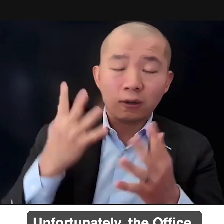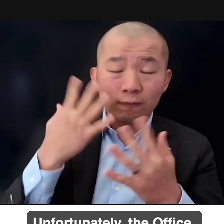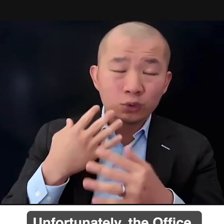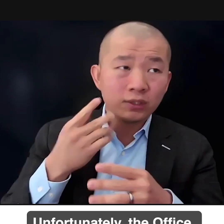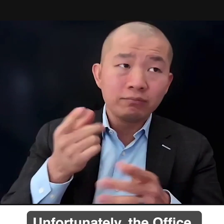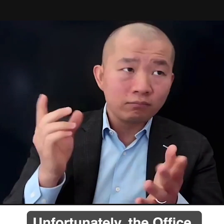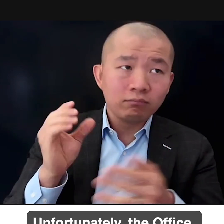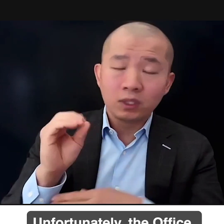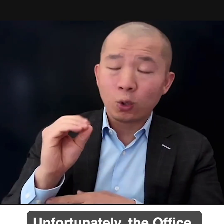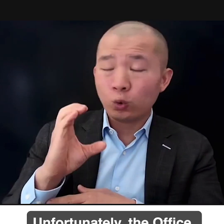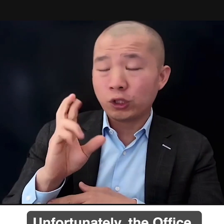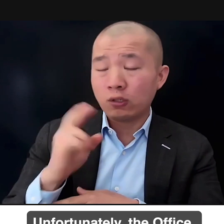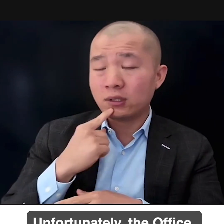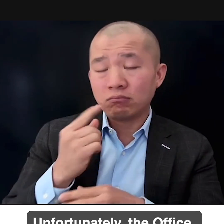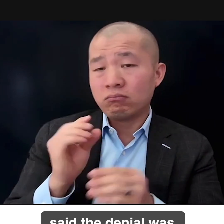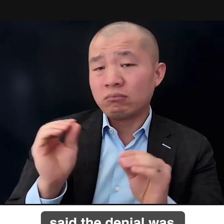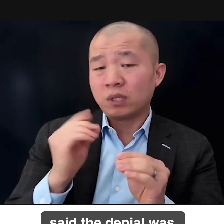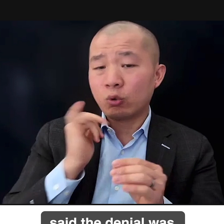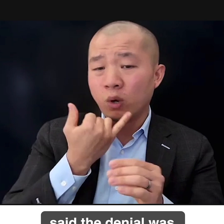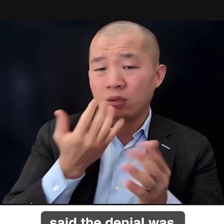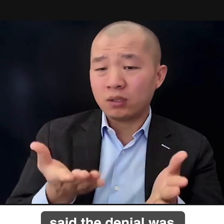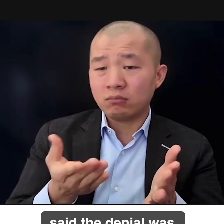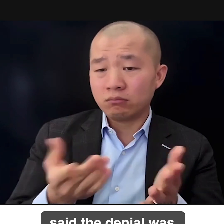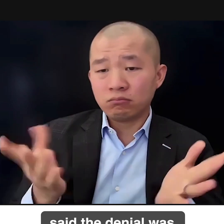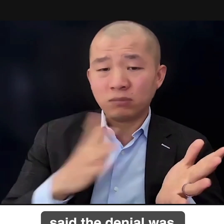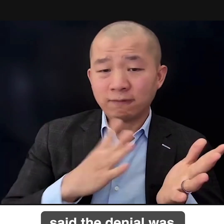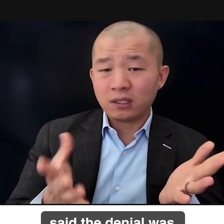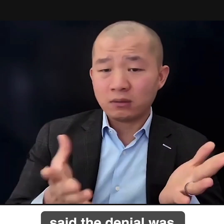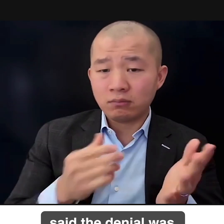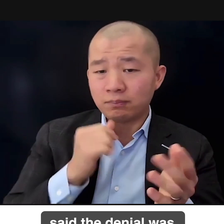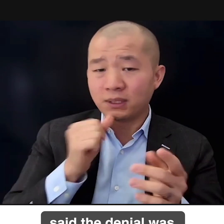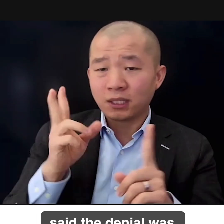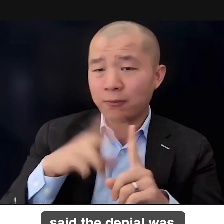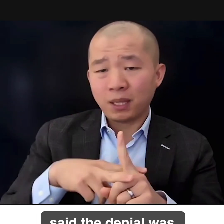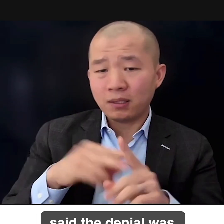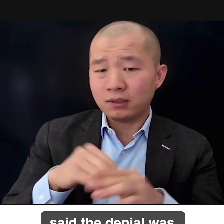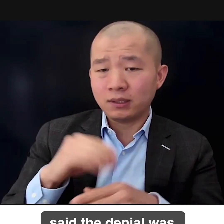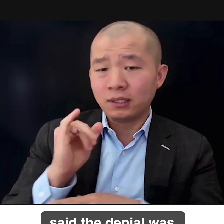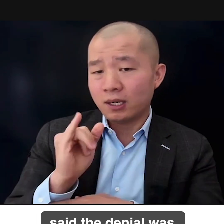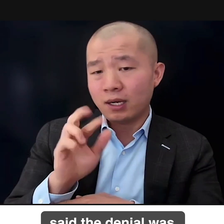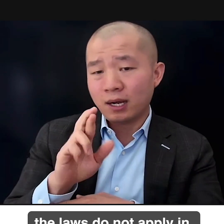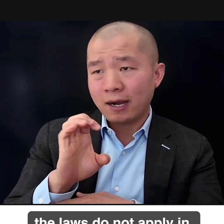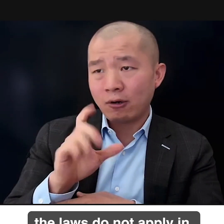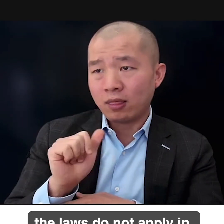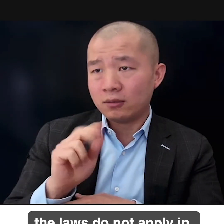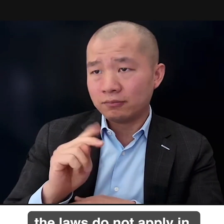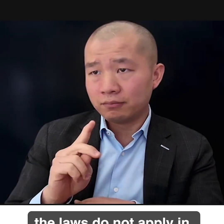Unfortunately, the Office of Civil Rights said the denial was acceptable because the laws do not